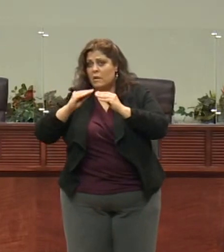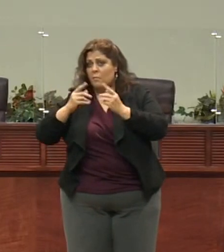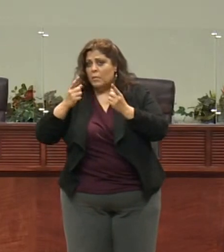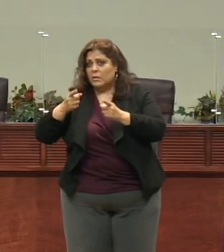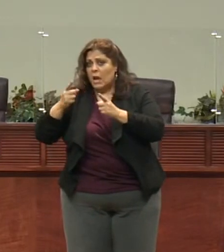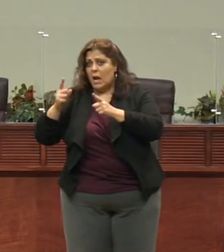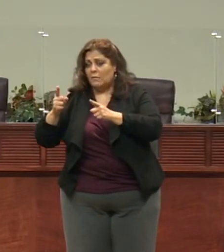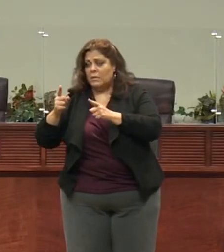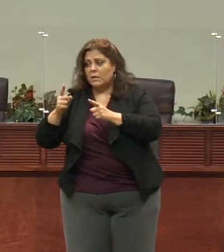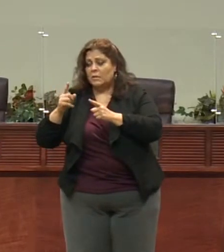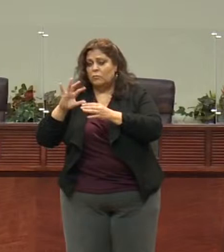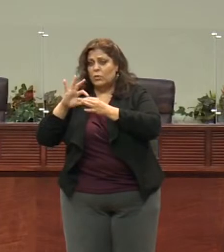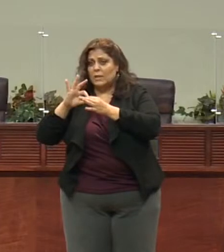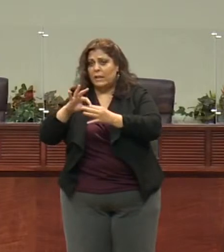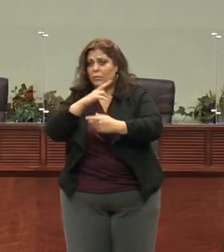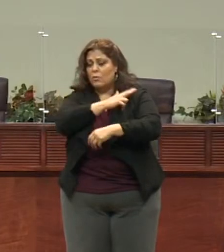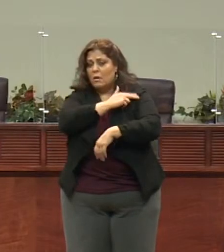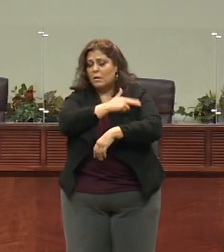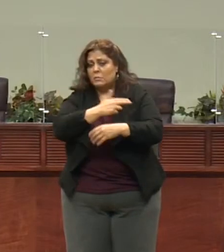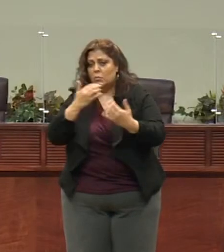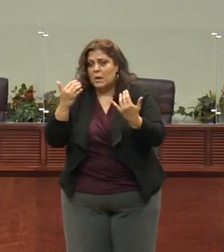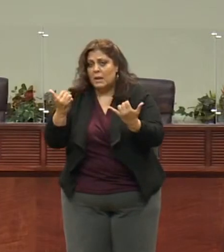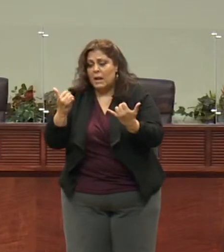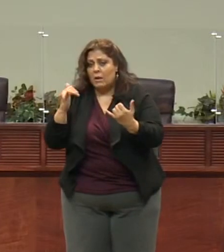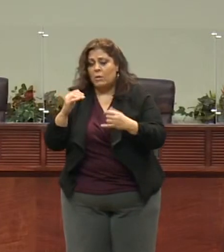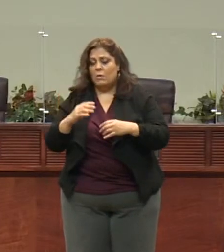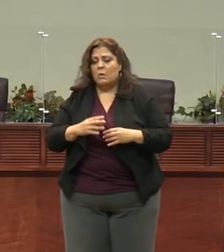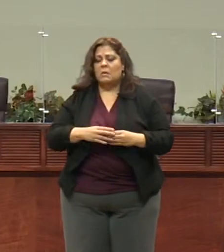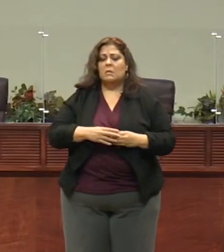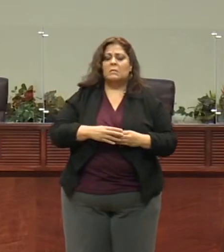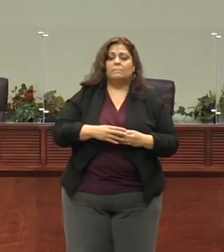some of the data. I will not